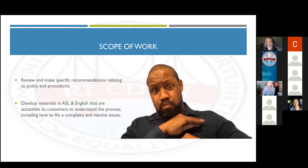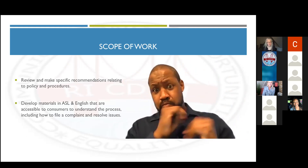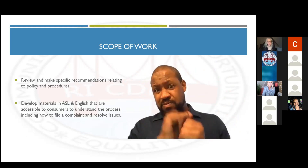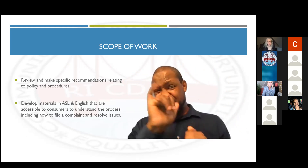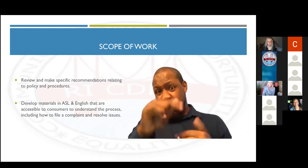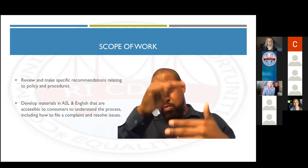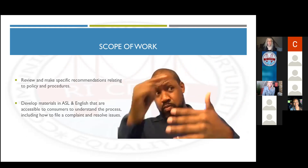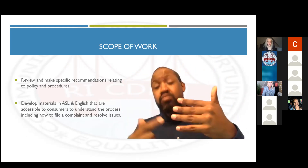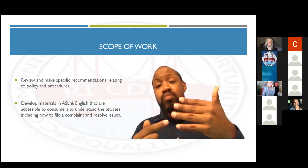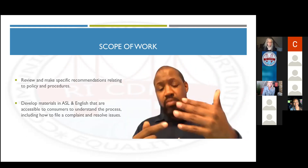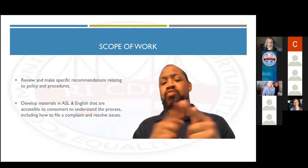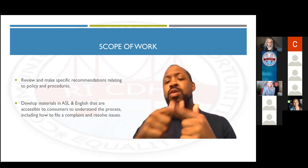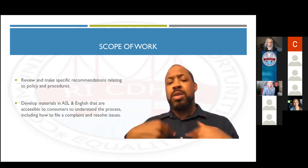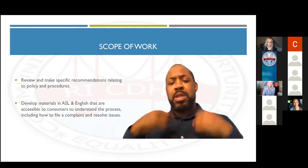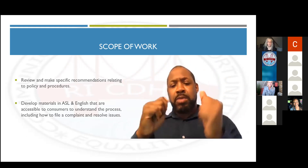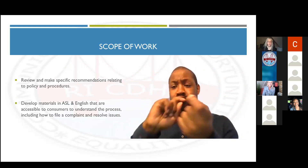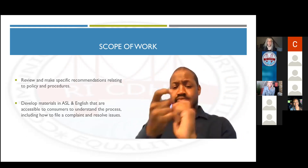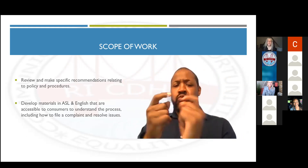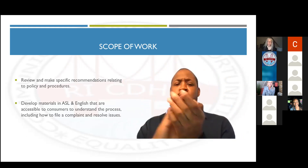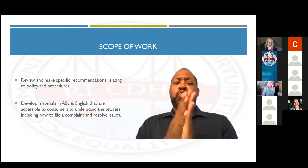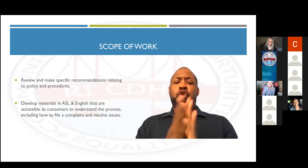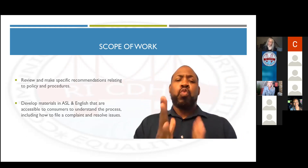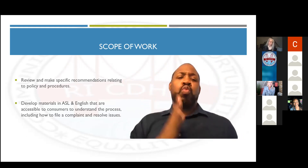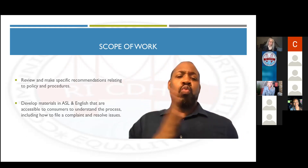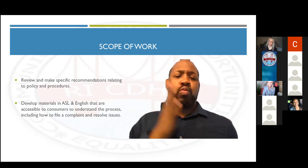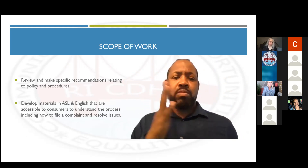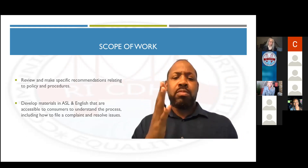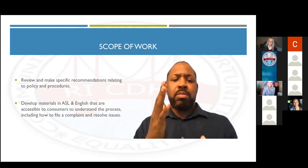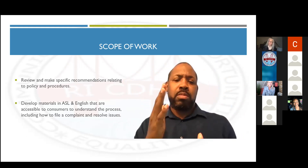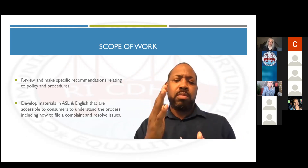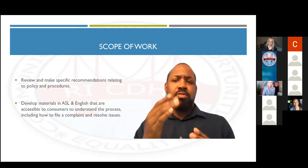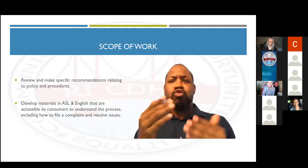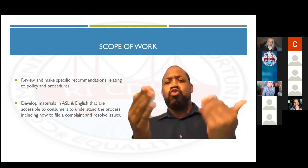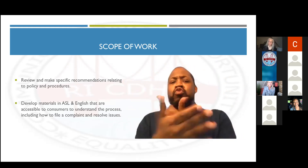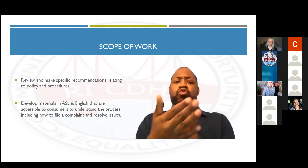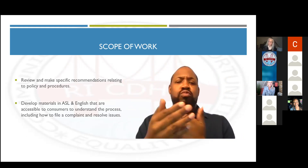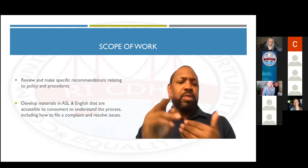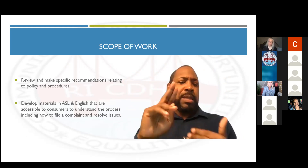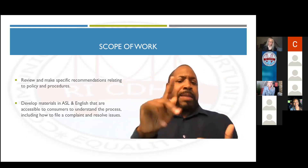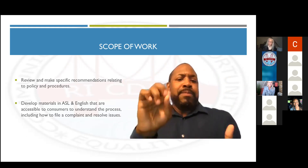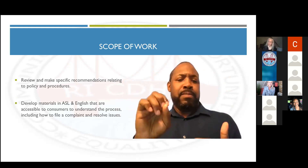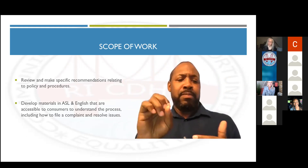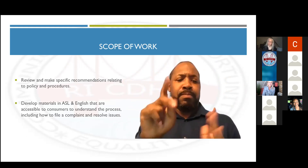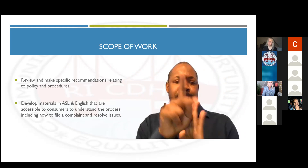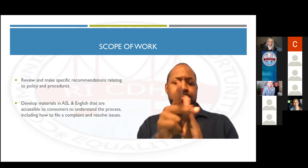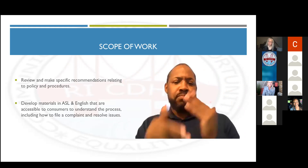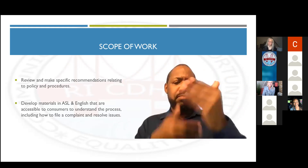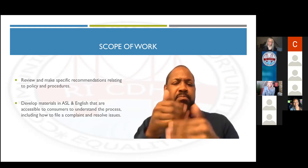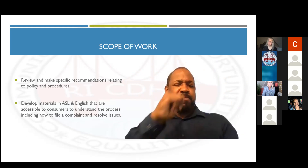if the commissioners so approve, those changes could become effective and formal.